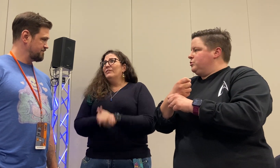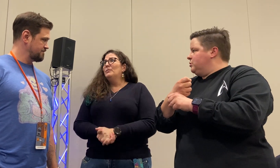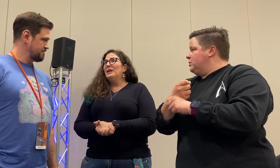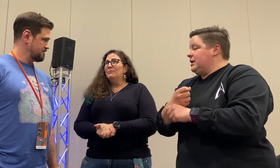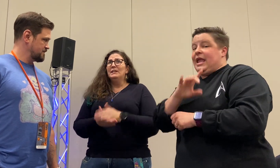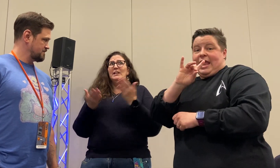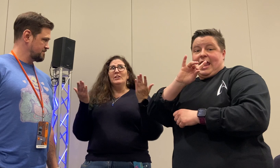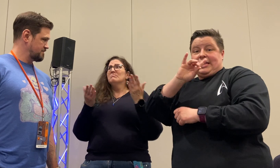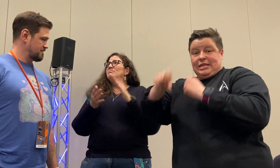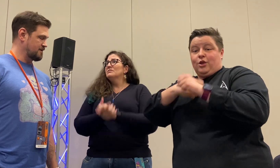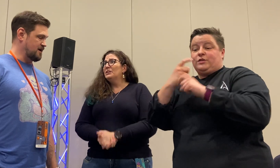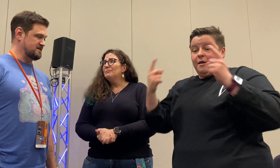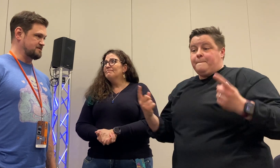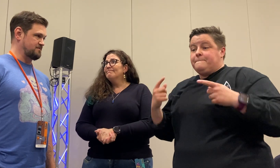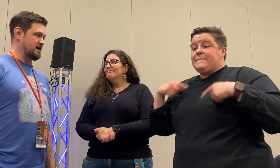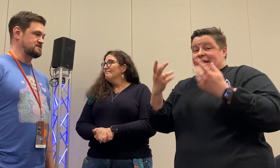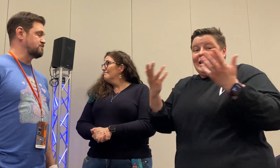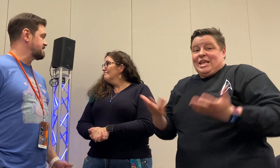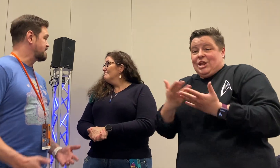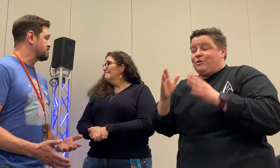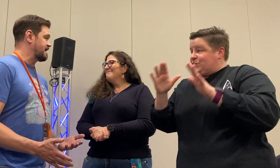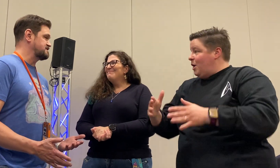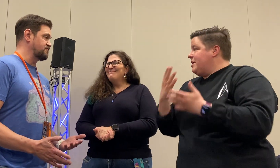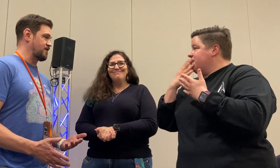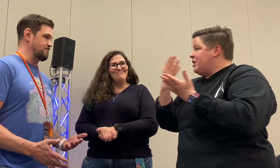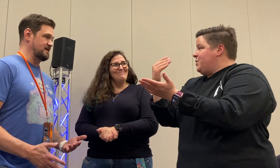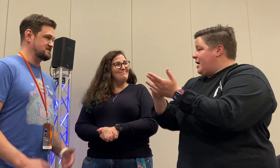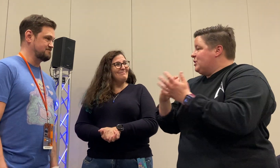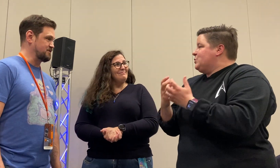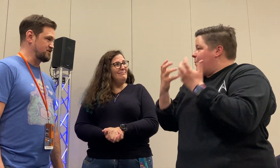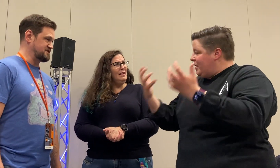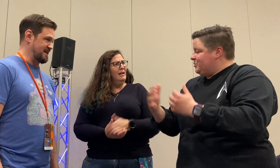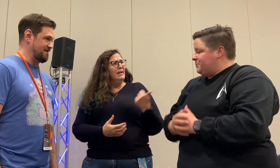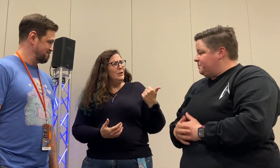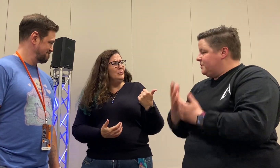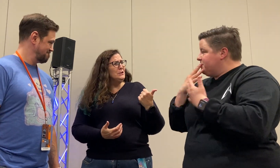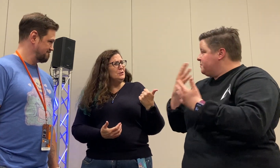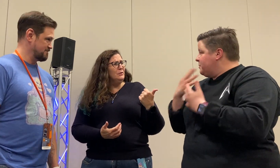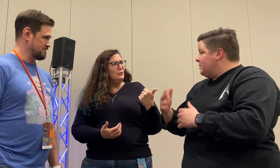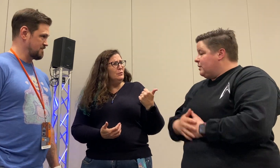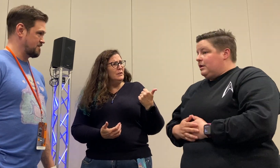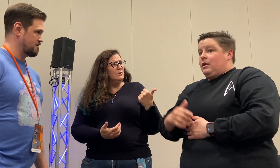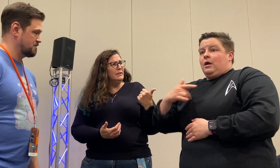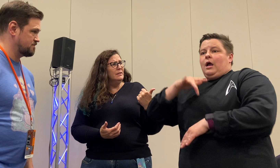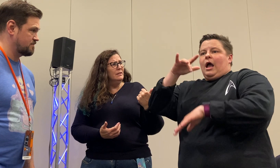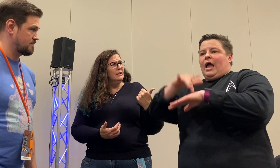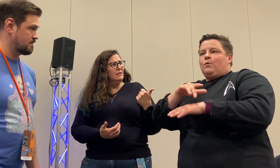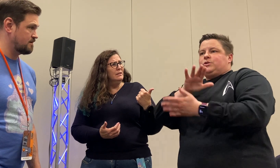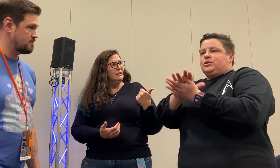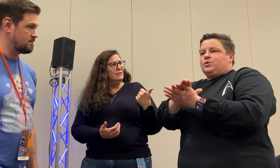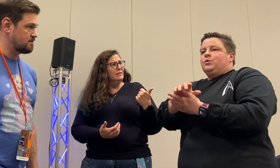of them have been here. Awesome. Awesome. thank you again so very much. Appreciate it. Kara, where did you go to school really quick? I went to school